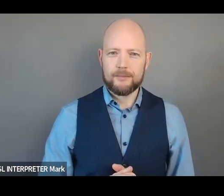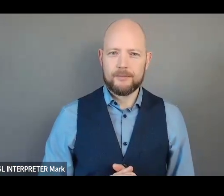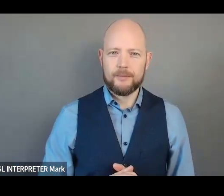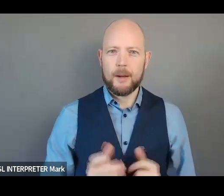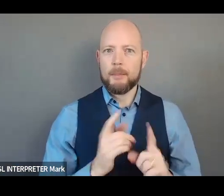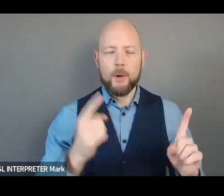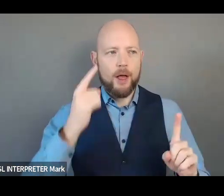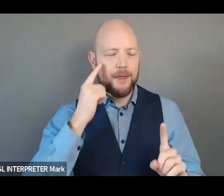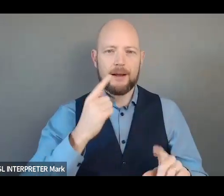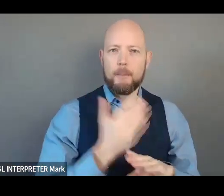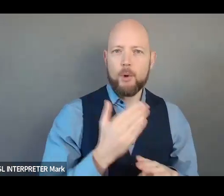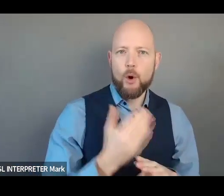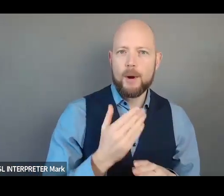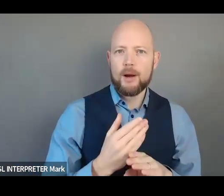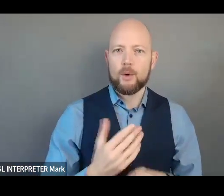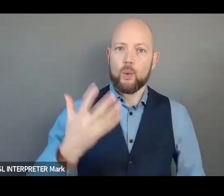downward pressure on pay